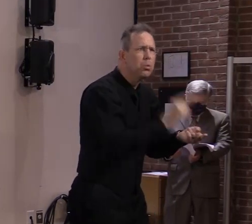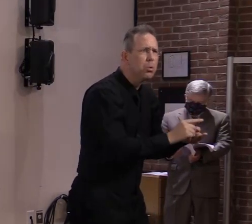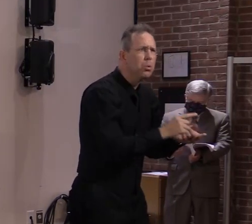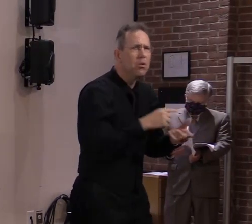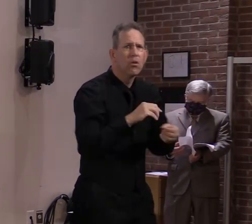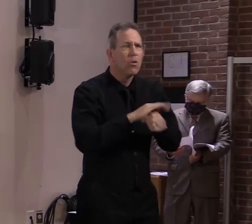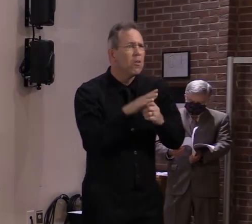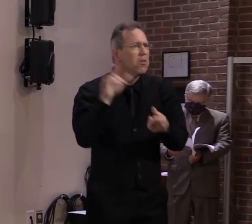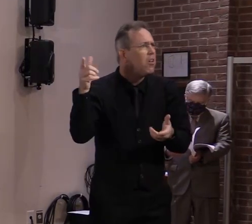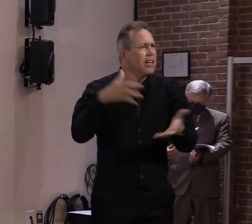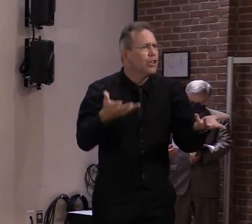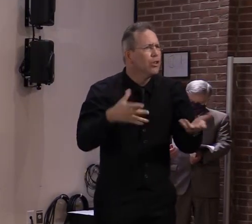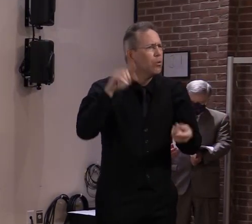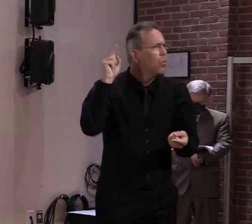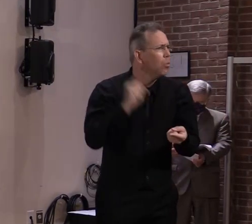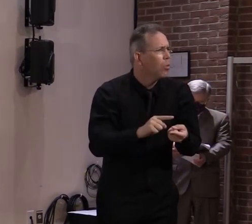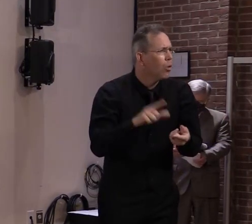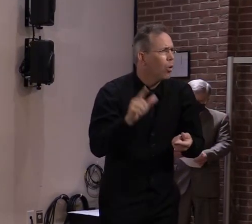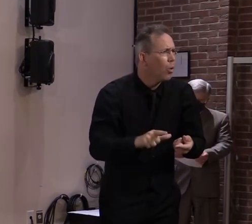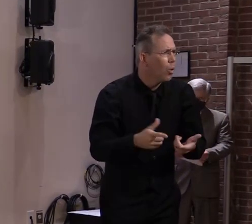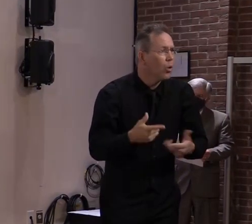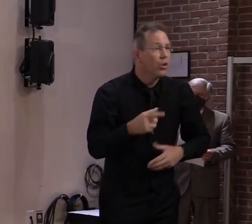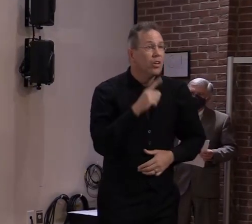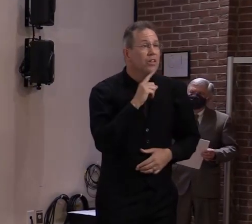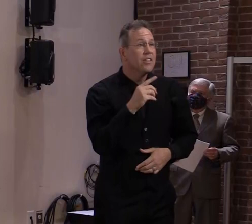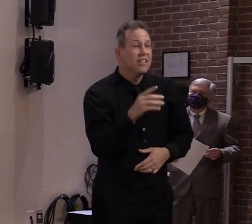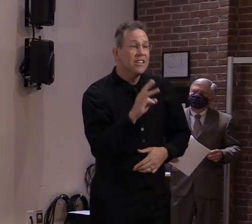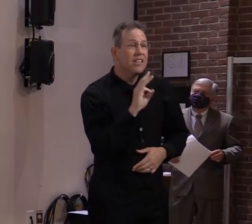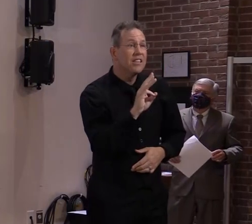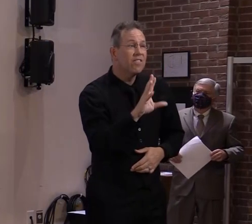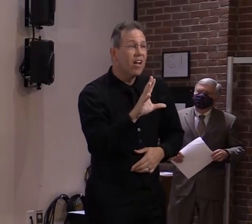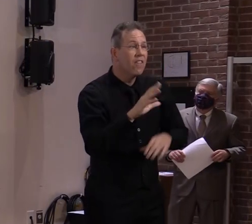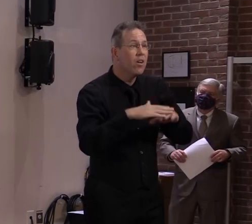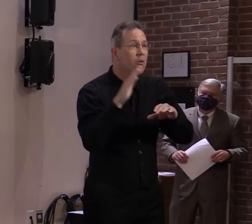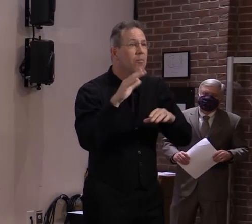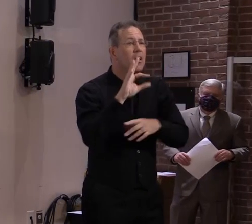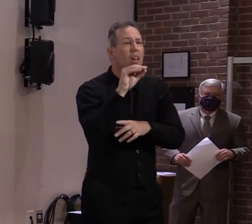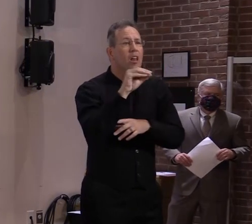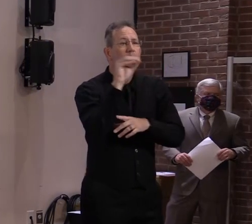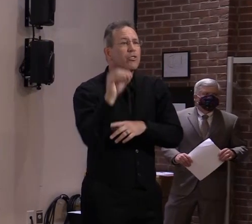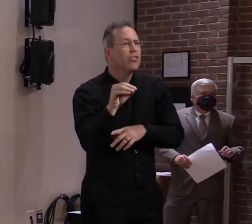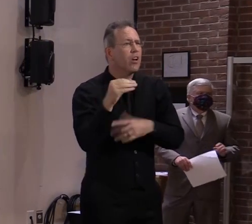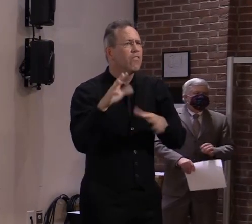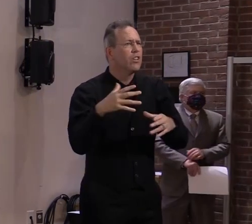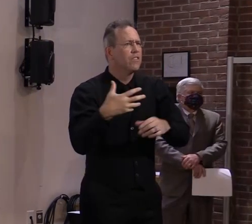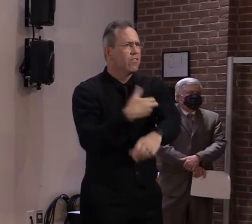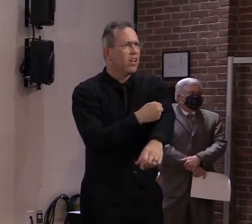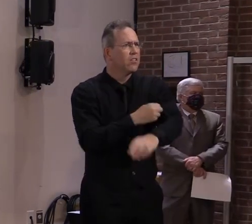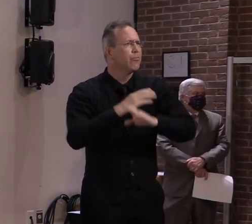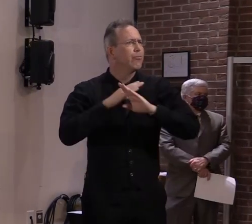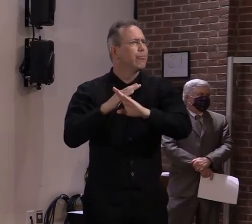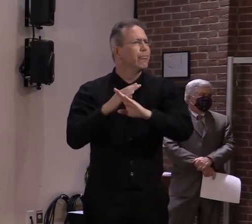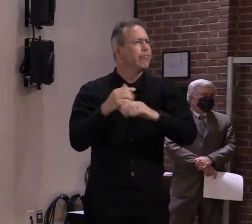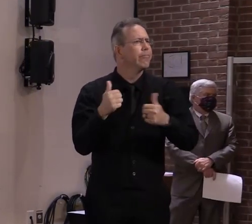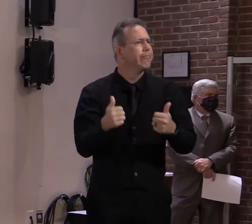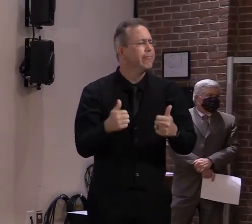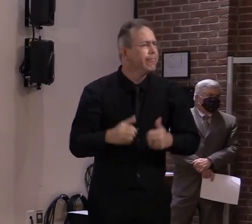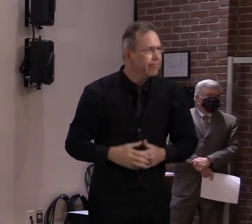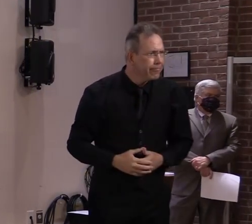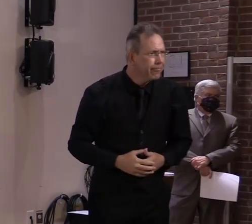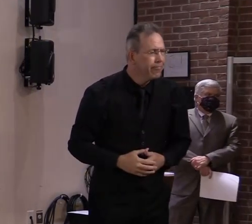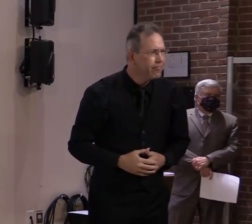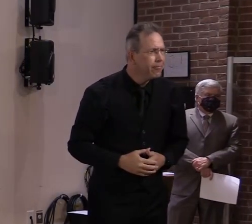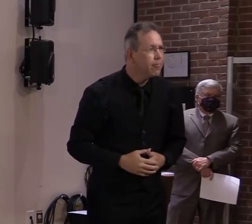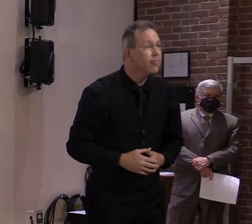older, which is now at over 90% vaccinated. If we keep it up, and I want